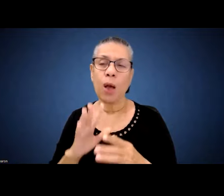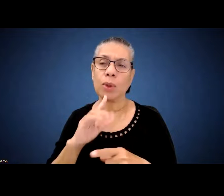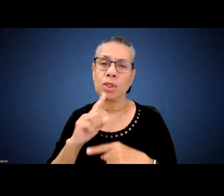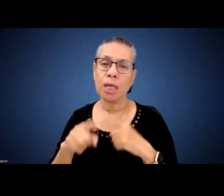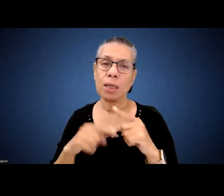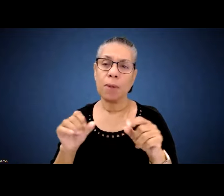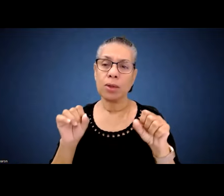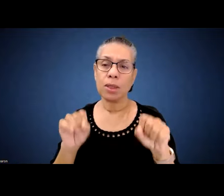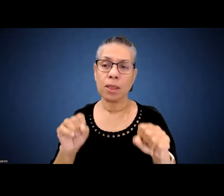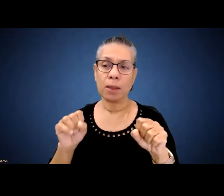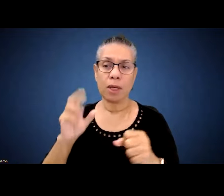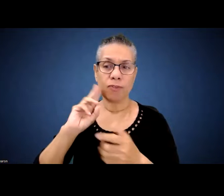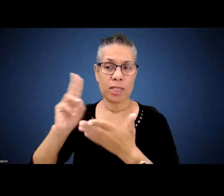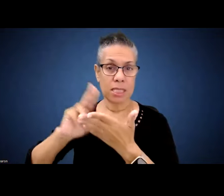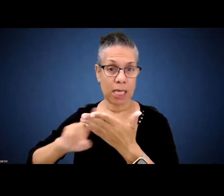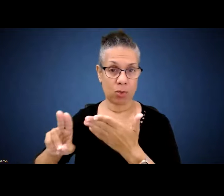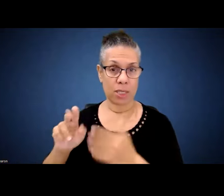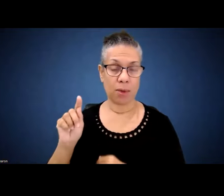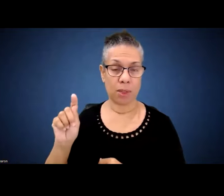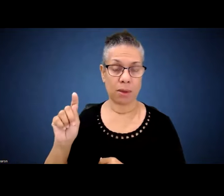capacity of the secretary to